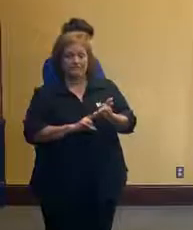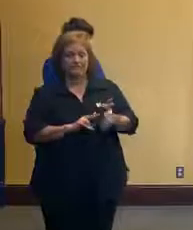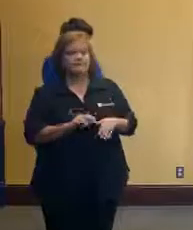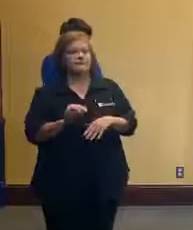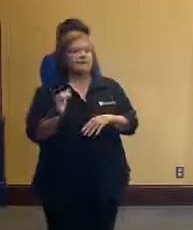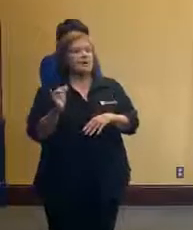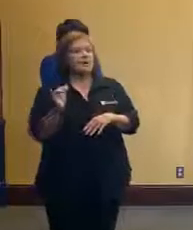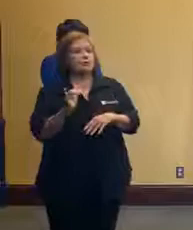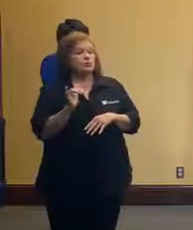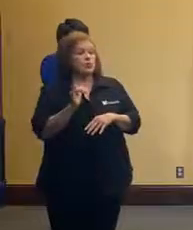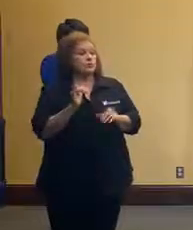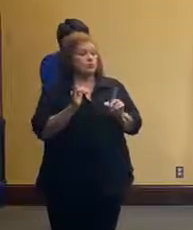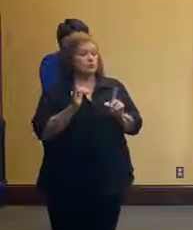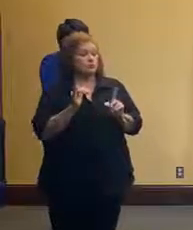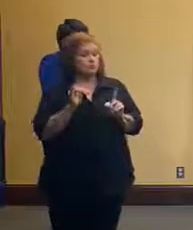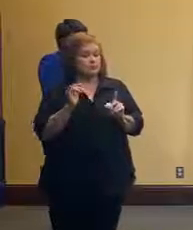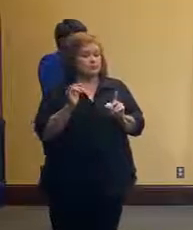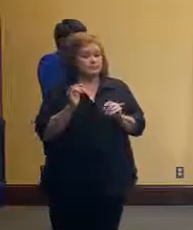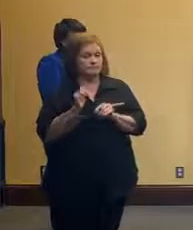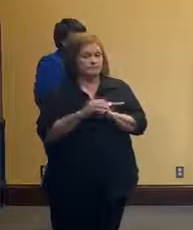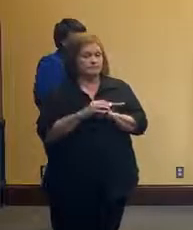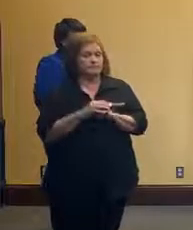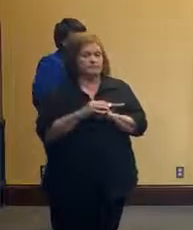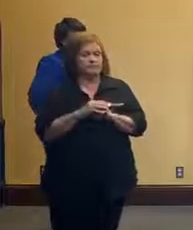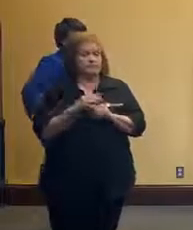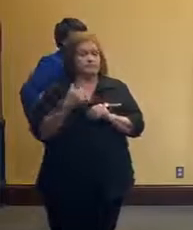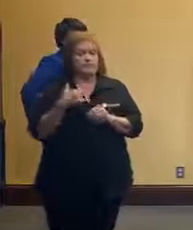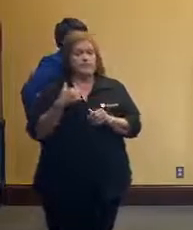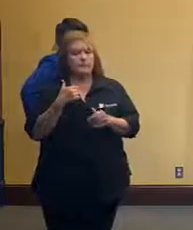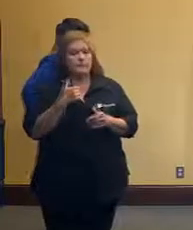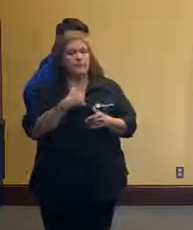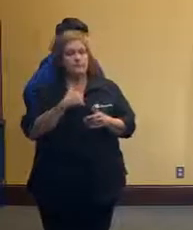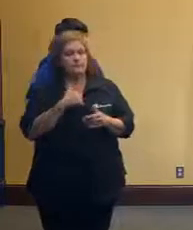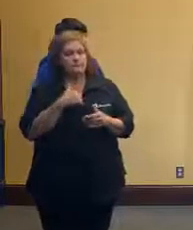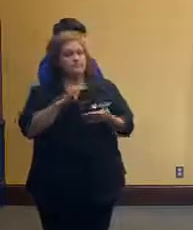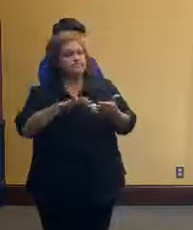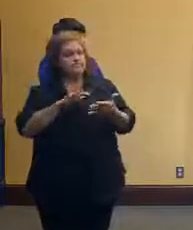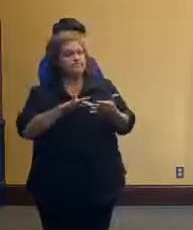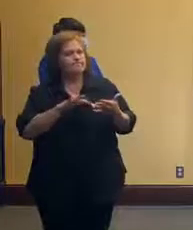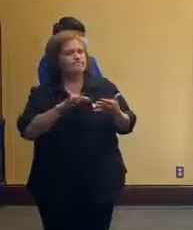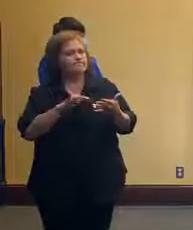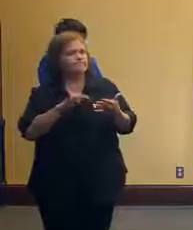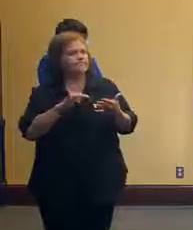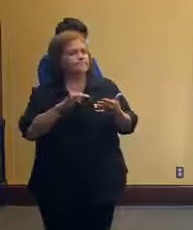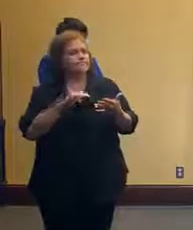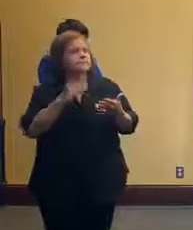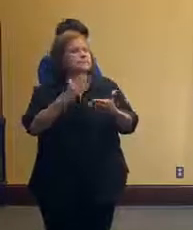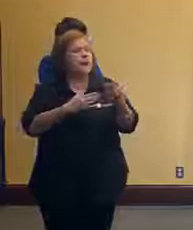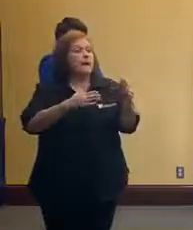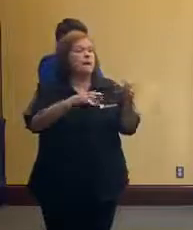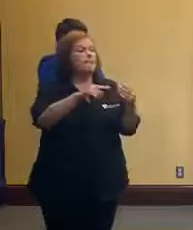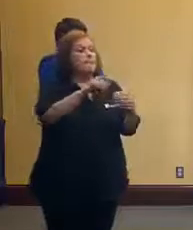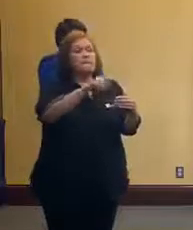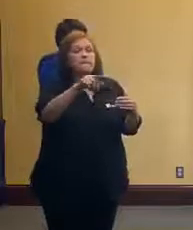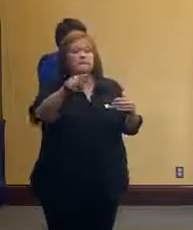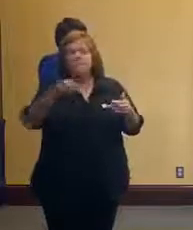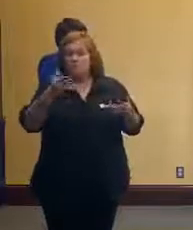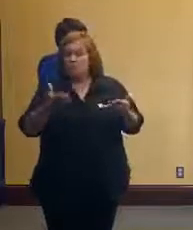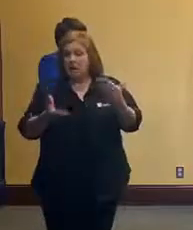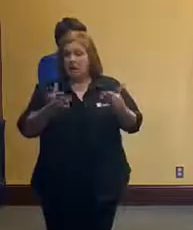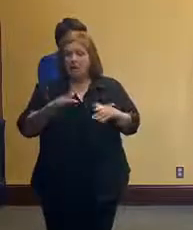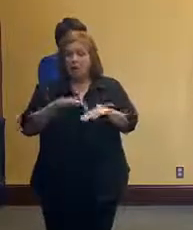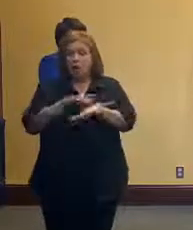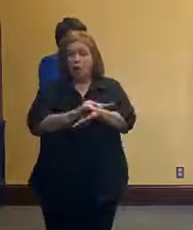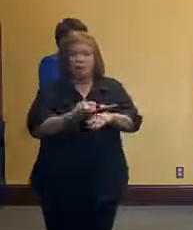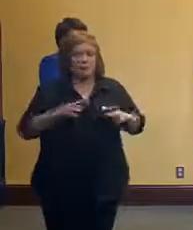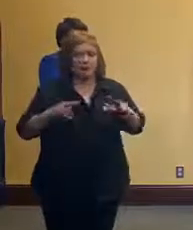as the mayor said, we're looking at opportunities to incentivize early retirement. This has not really been